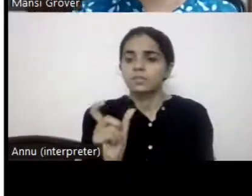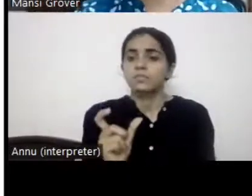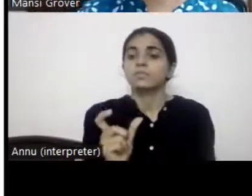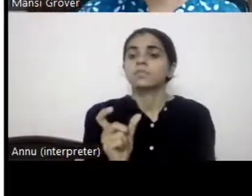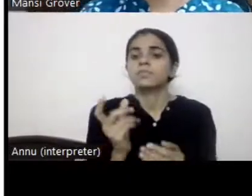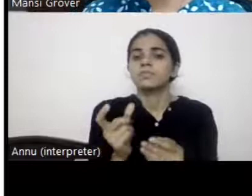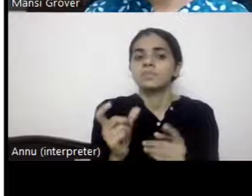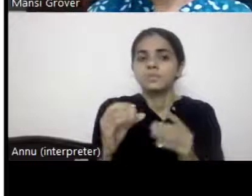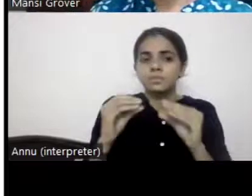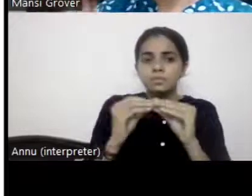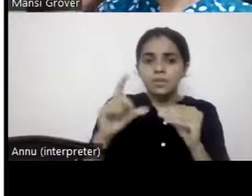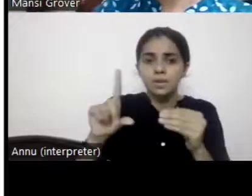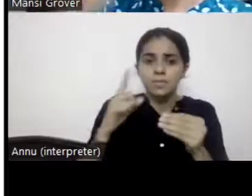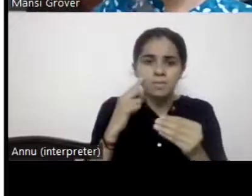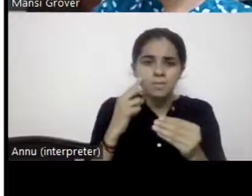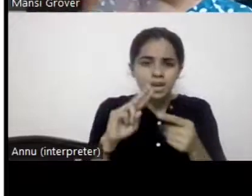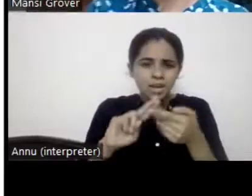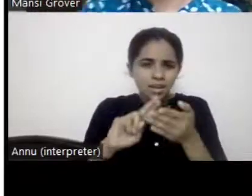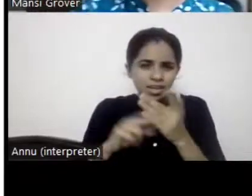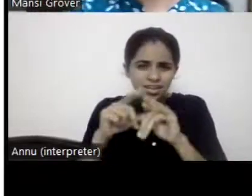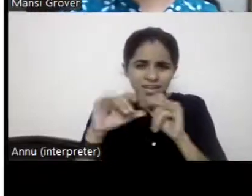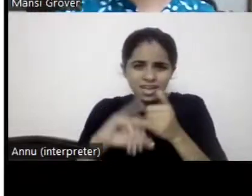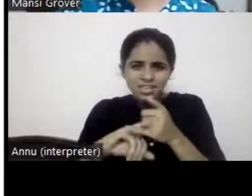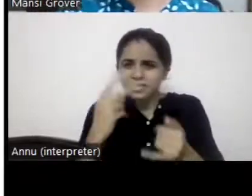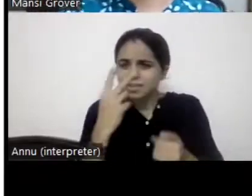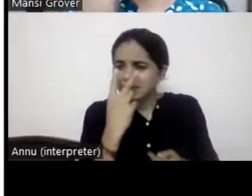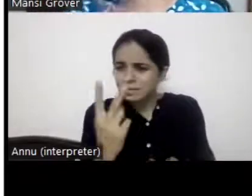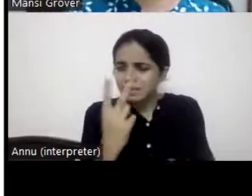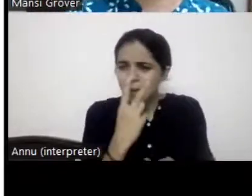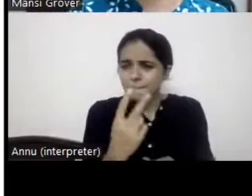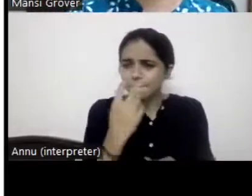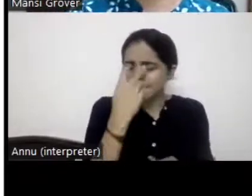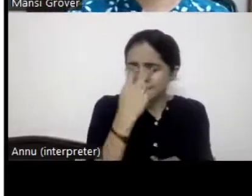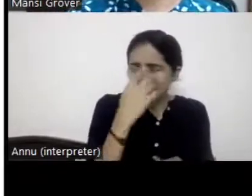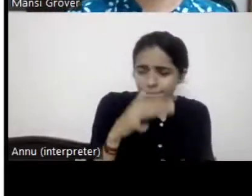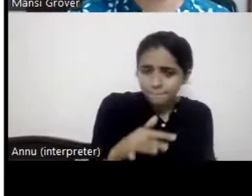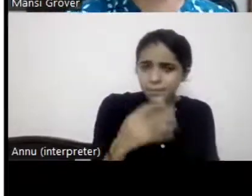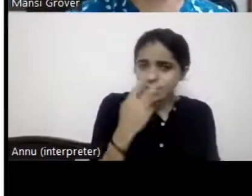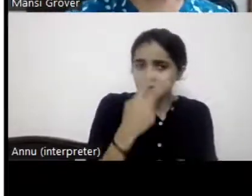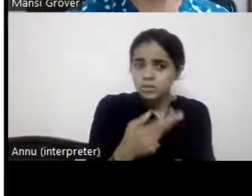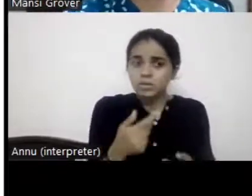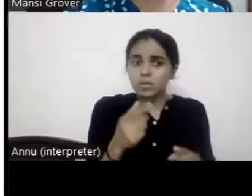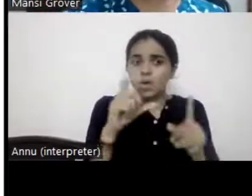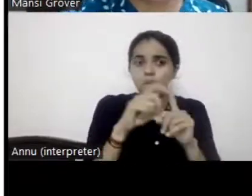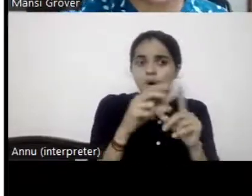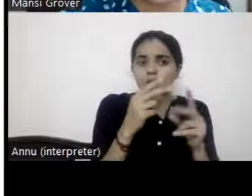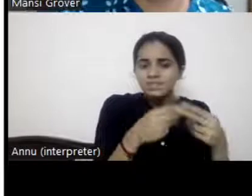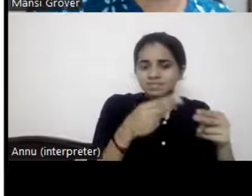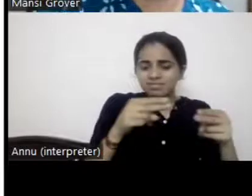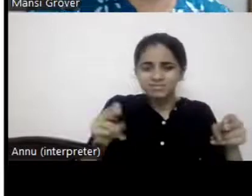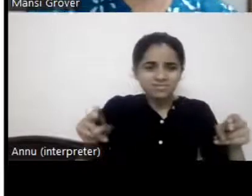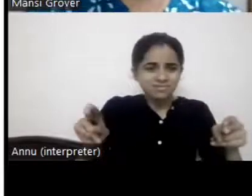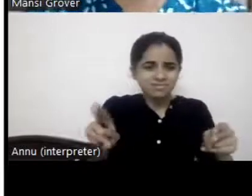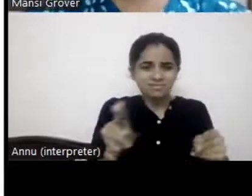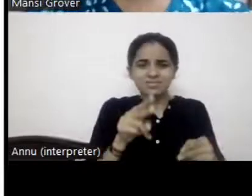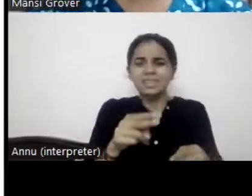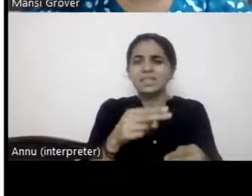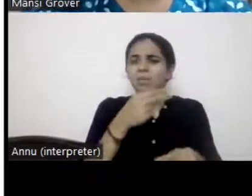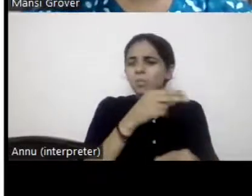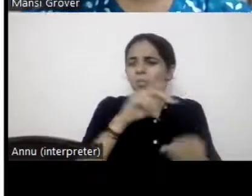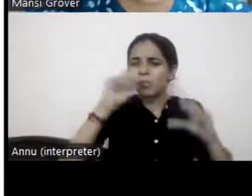and masculinity. And the films that I have listed here are Dosti, Suhag, Katl,